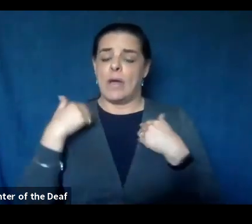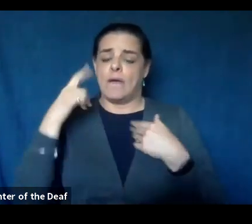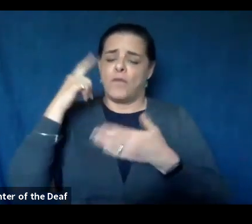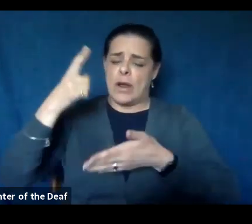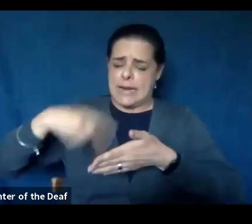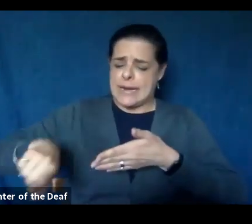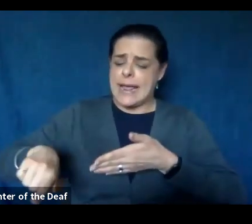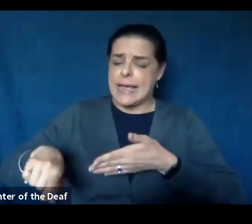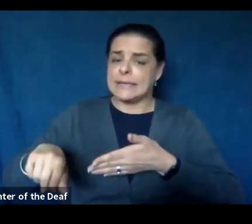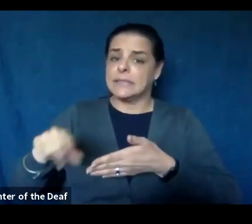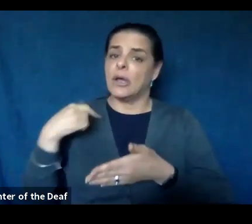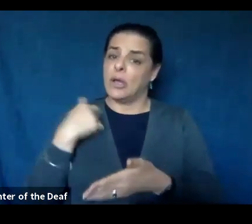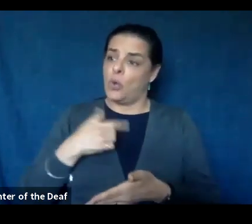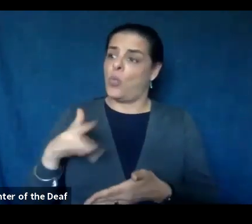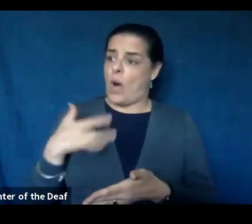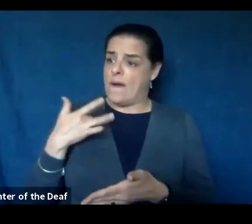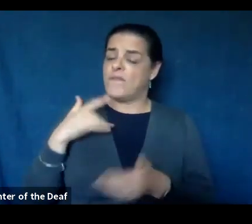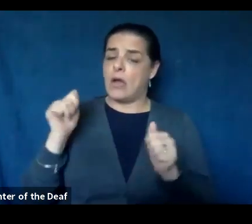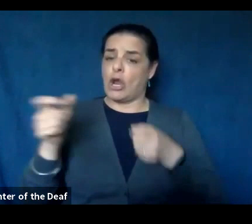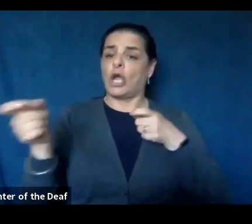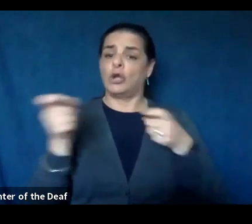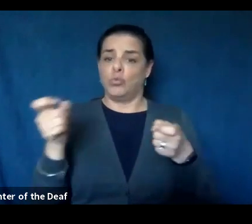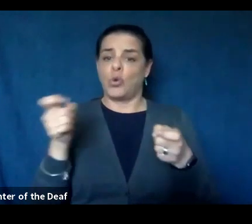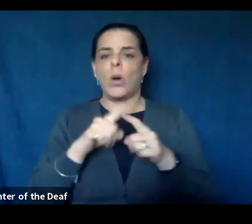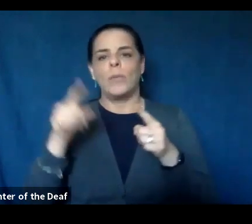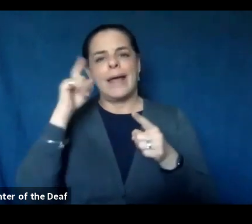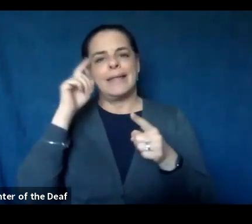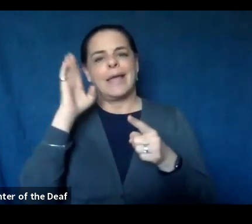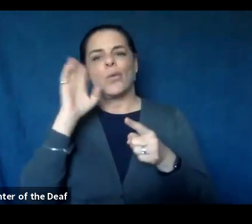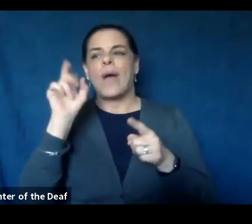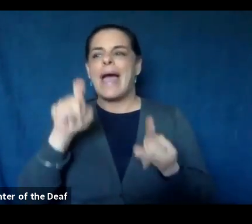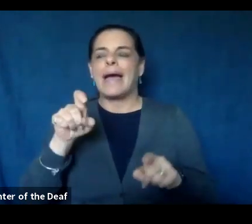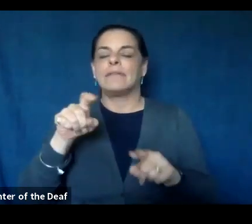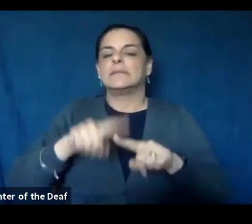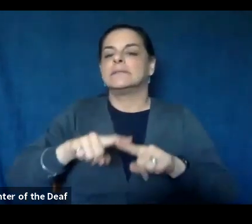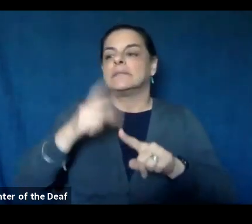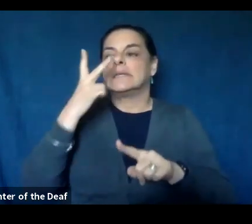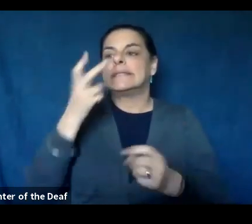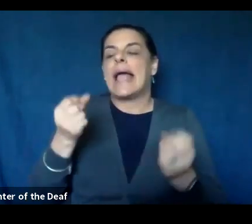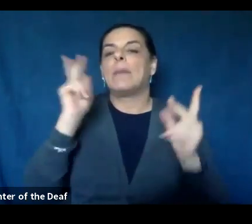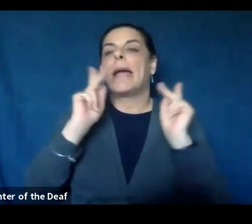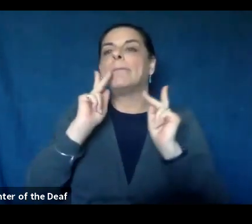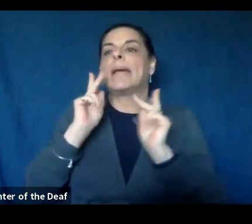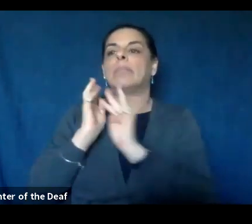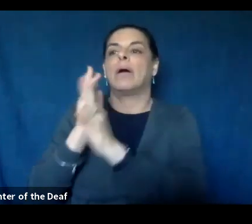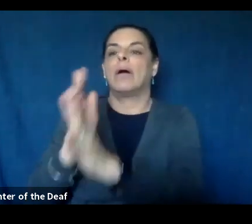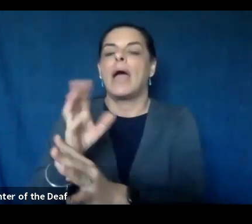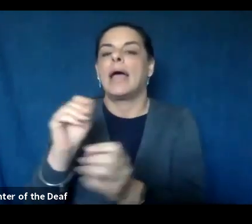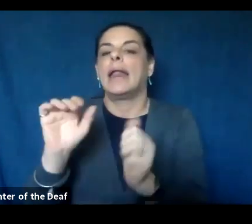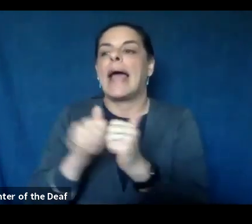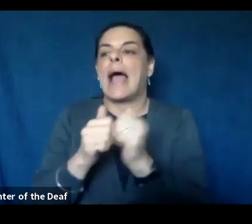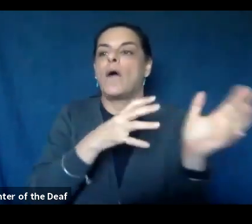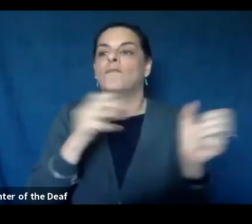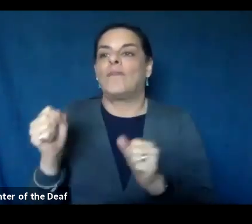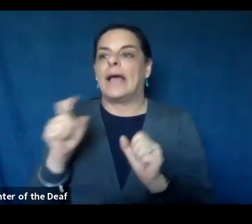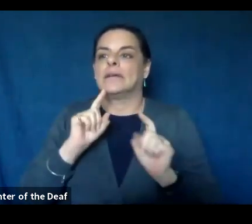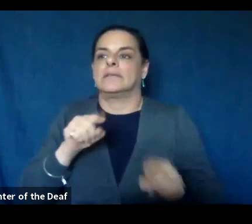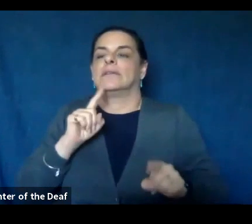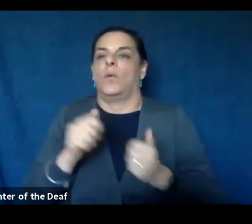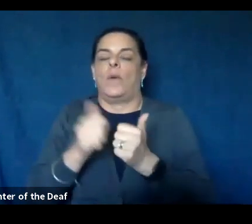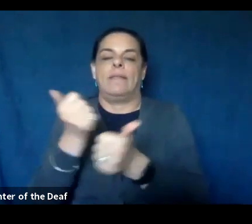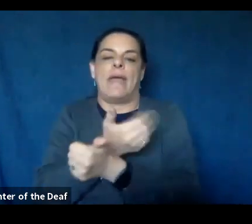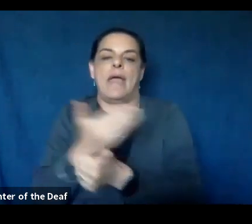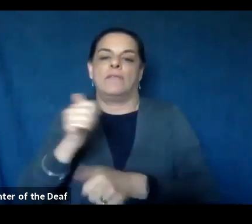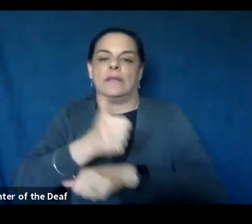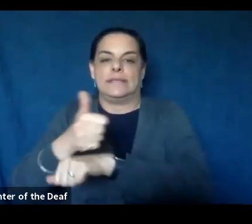flow that we think that we can have. But I think it's going to take seeing how many people are coming in and how fast we're turning them through with all of the setup that we